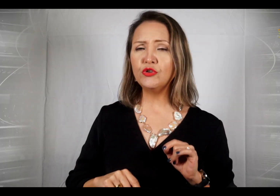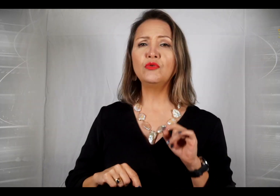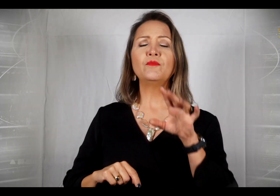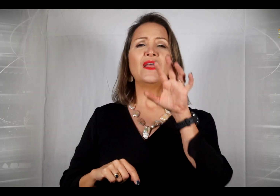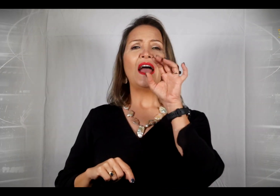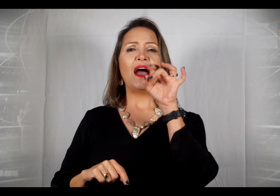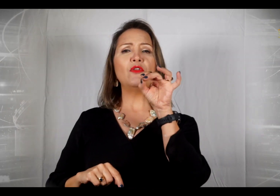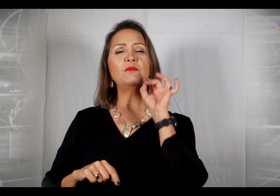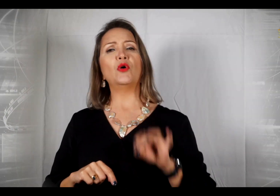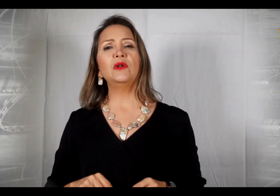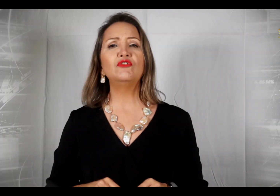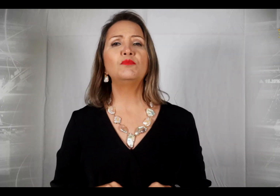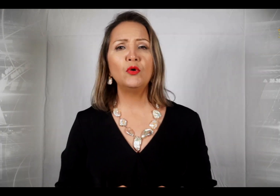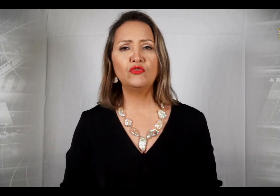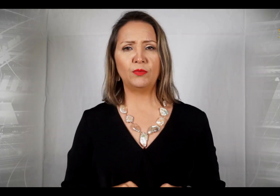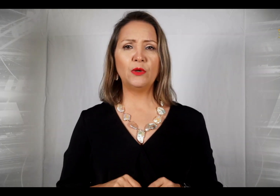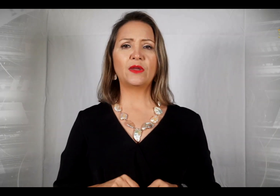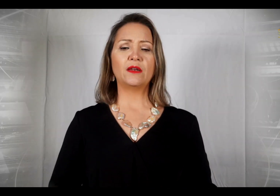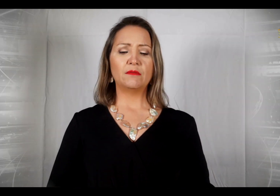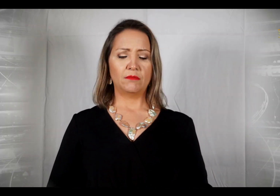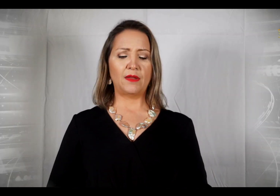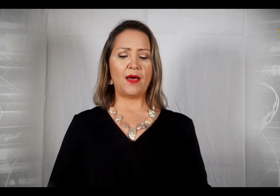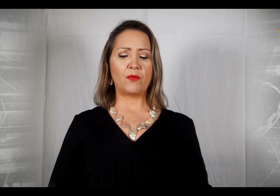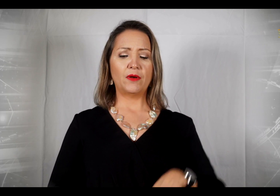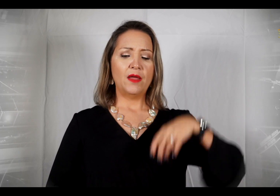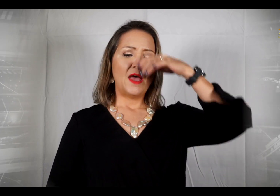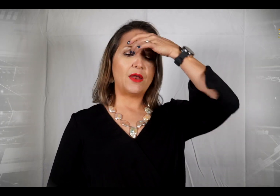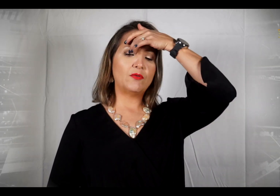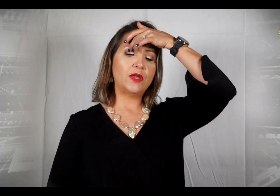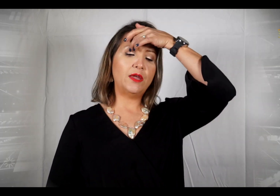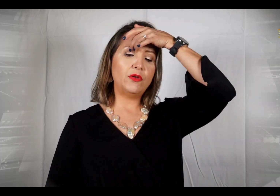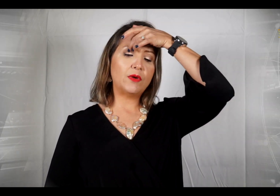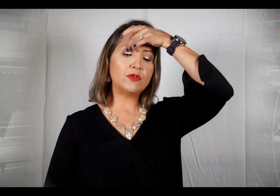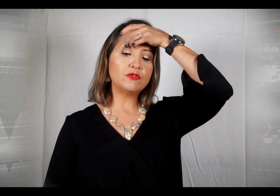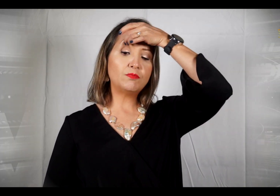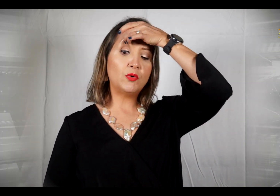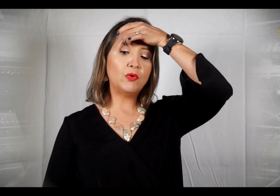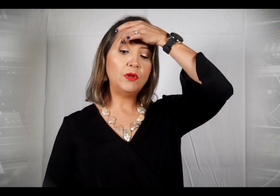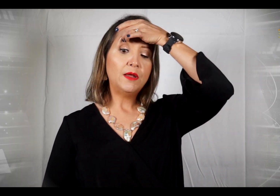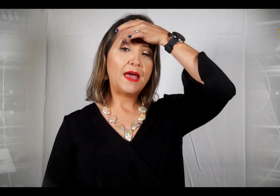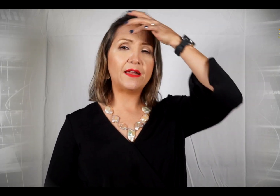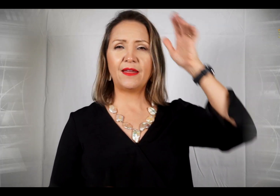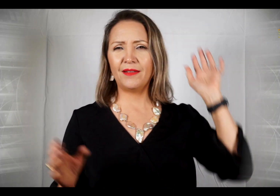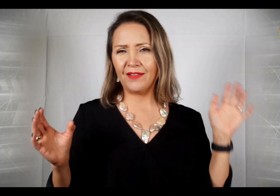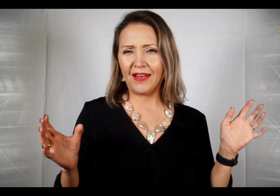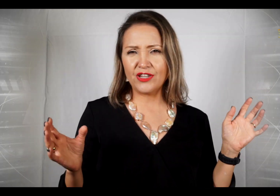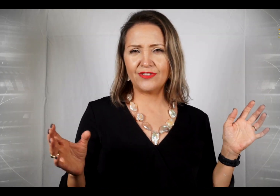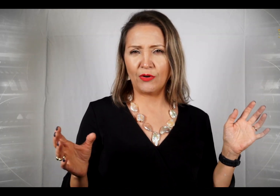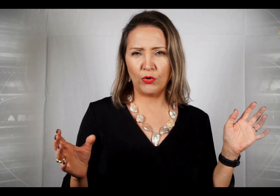you how the model is supposed to be looking, down. And over here you can just pull, and then the lashes are all